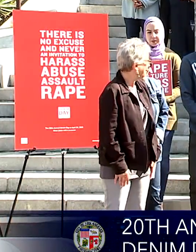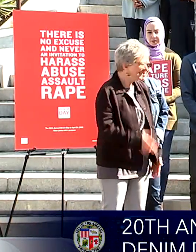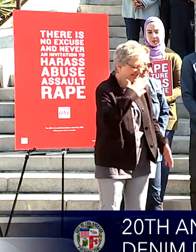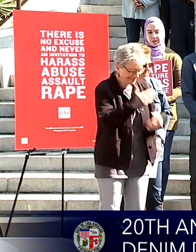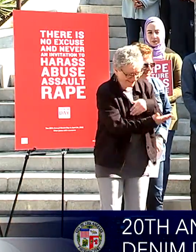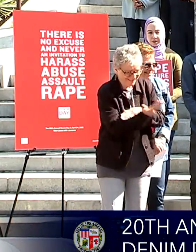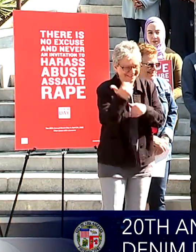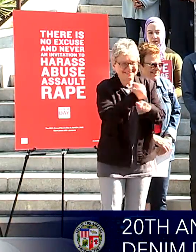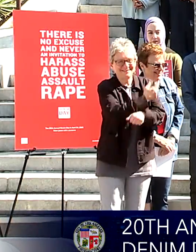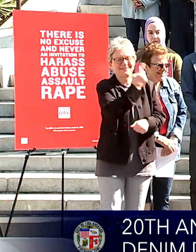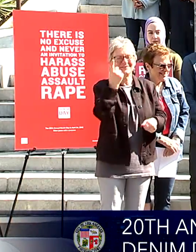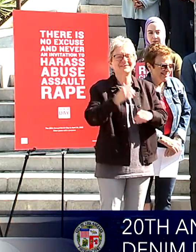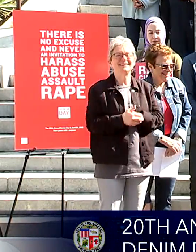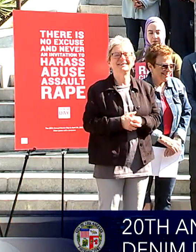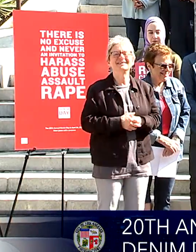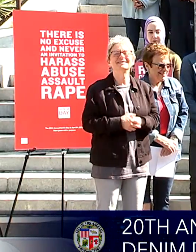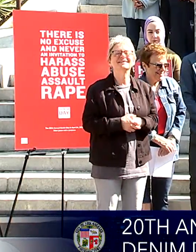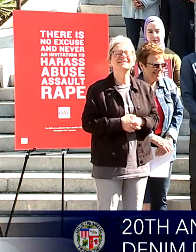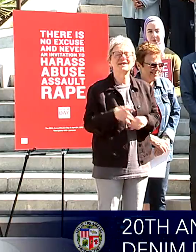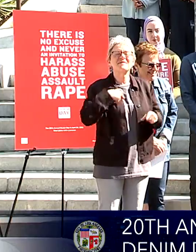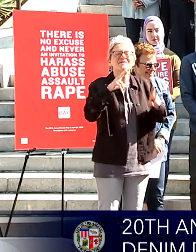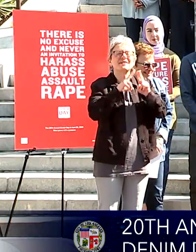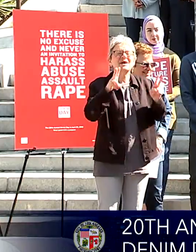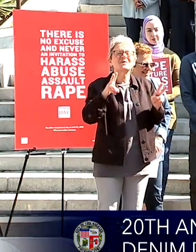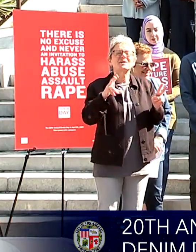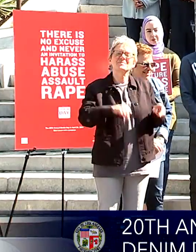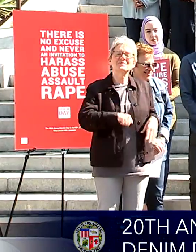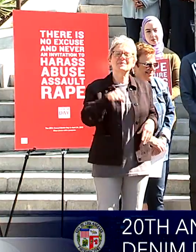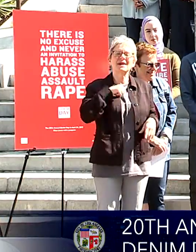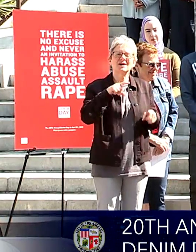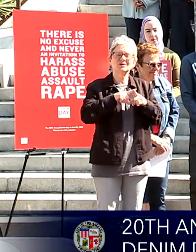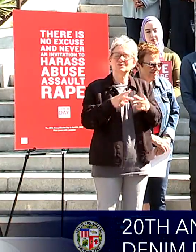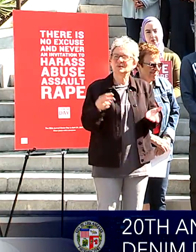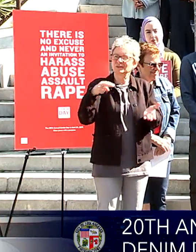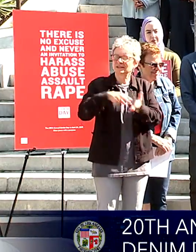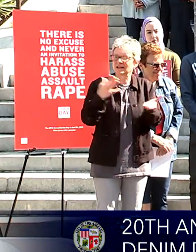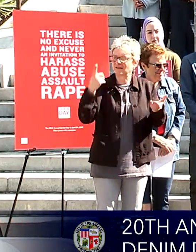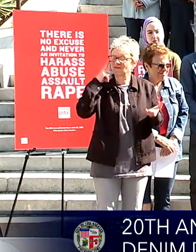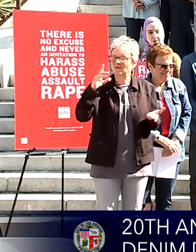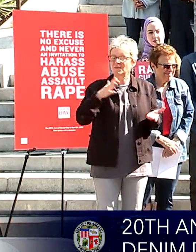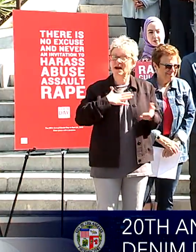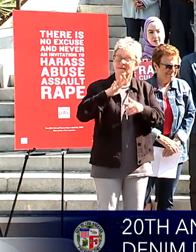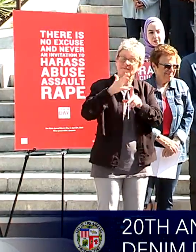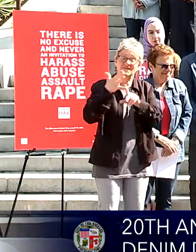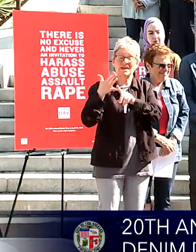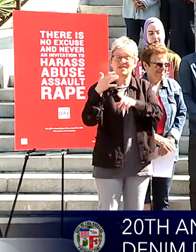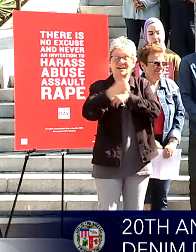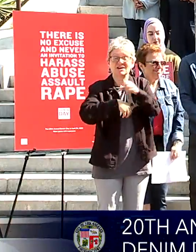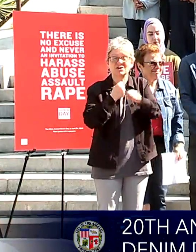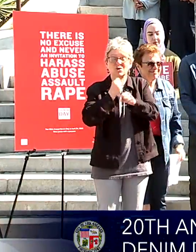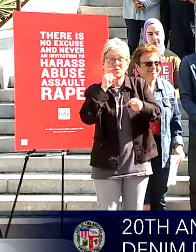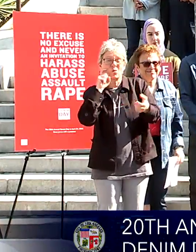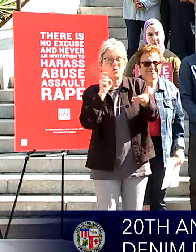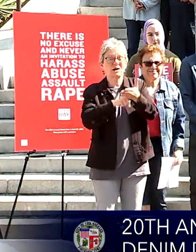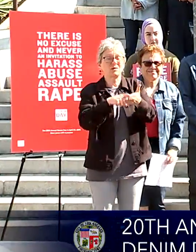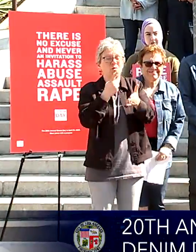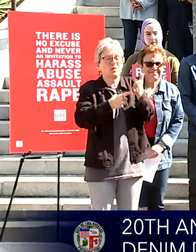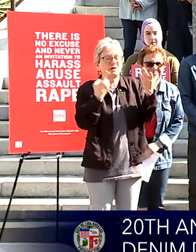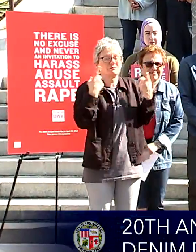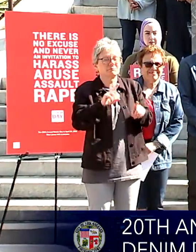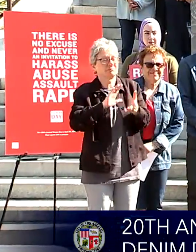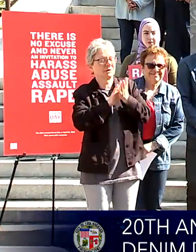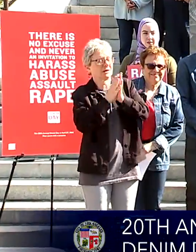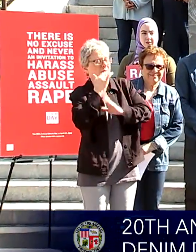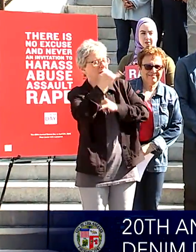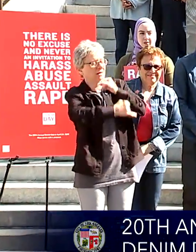Good morning, everyone. I'm very proud to stand here for my 5th year recognizing what has